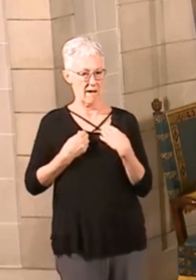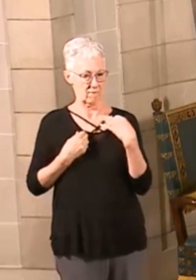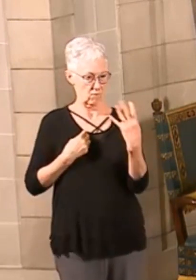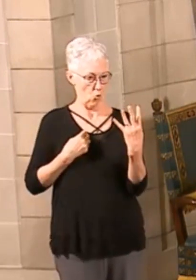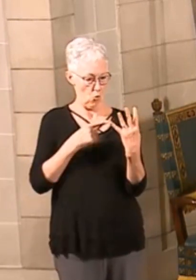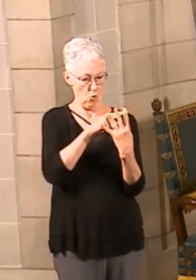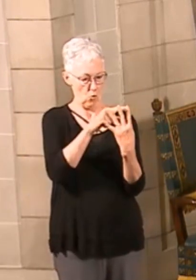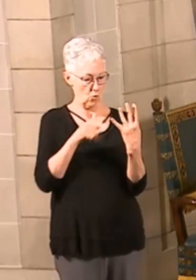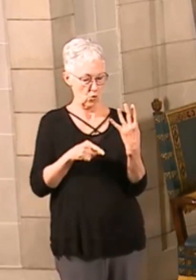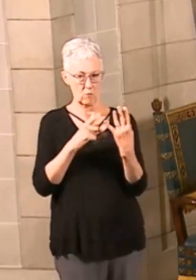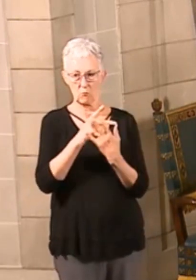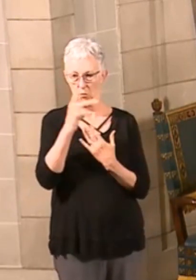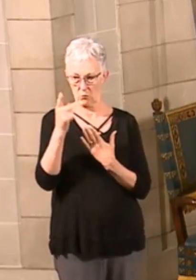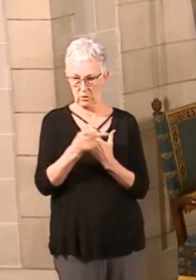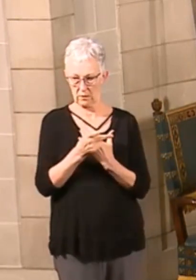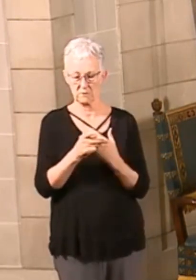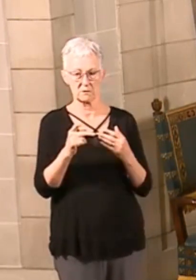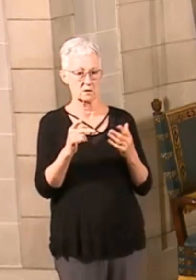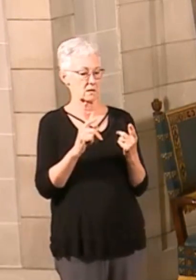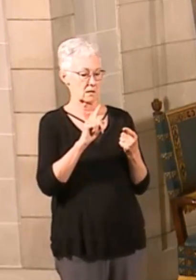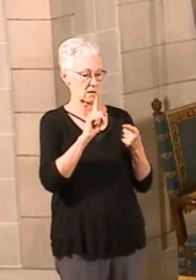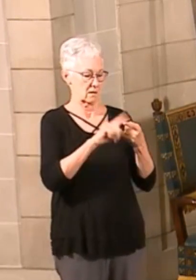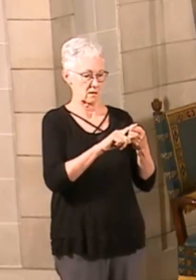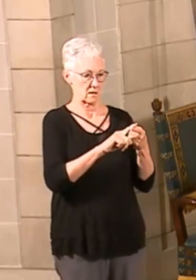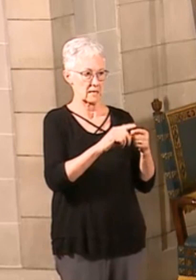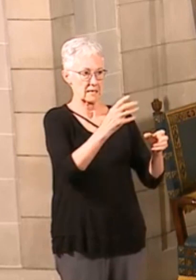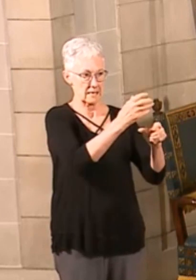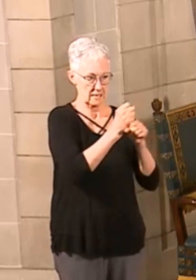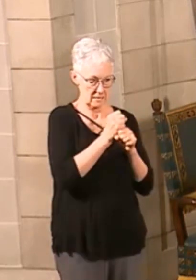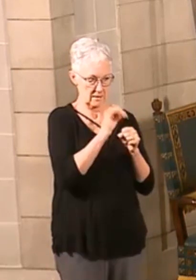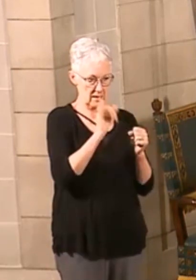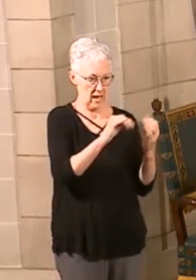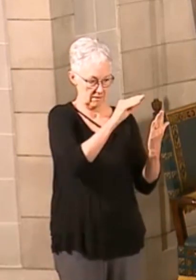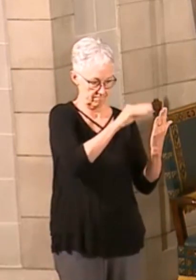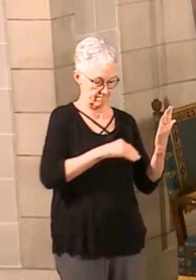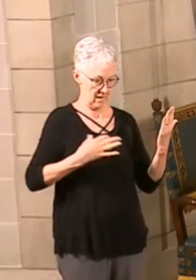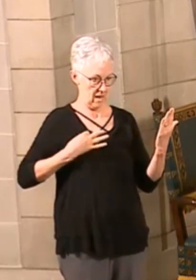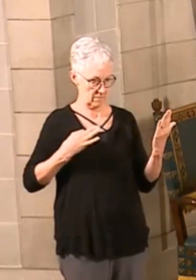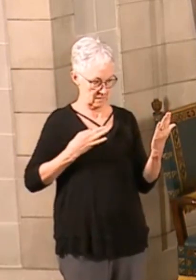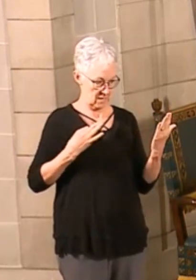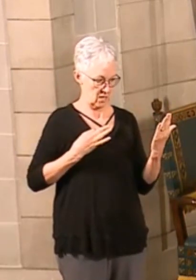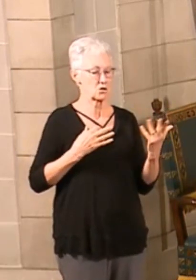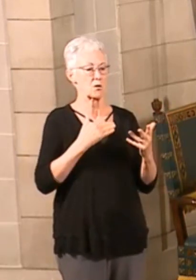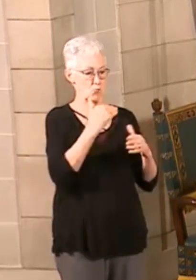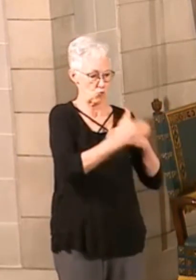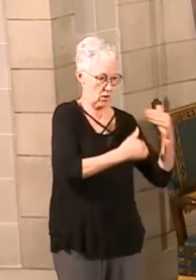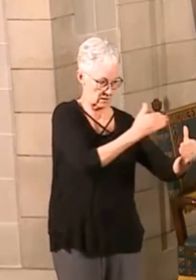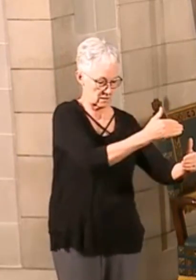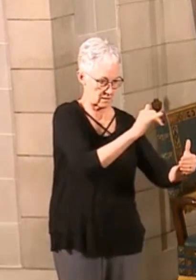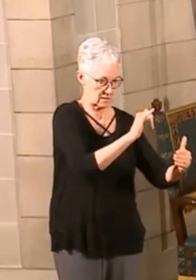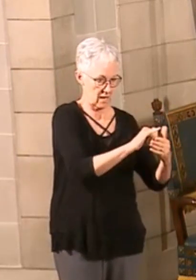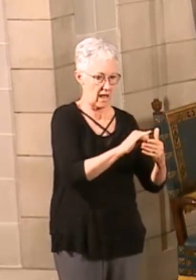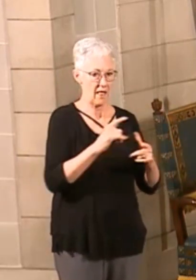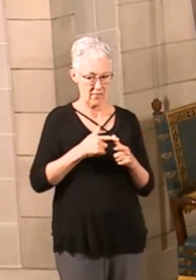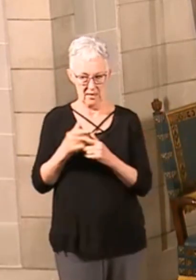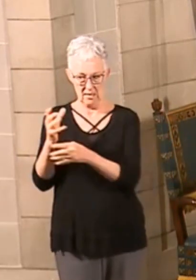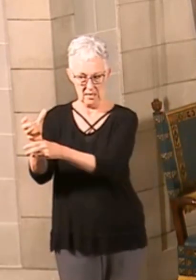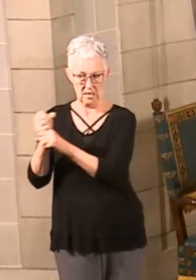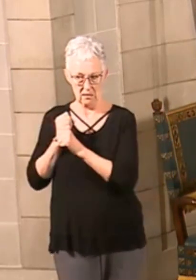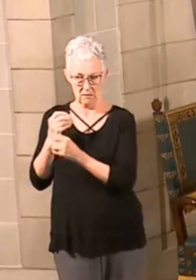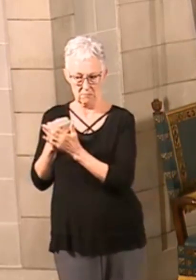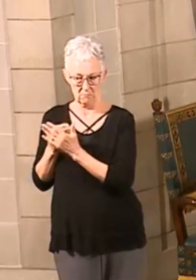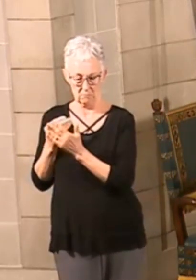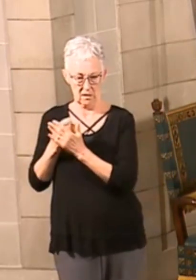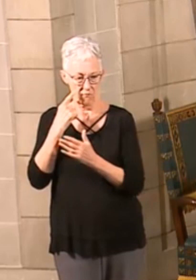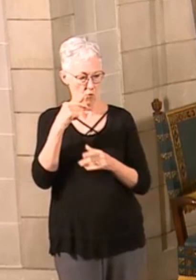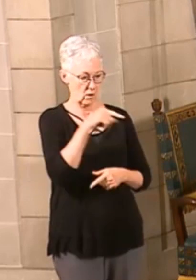applications, run them through with SBA, process them, get funding secured for the small businesses that need that money to maintain